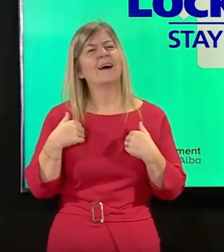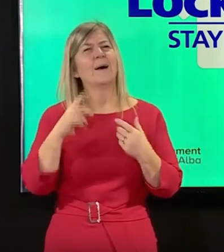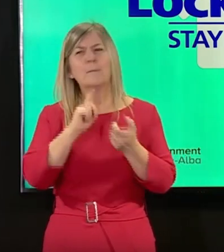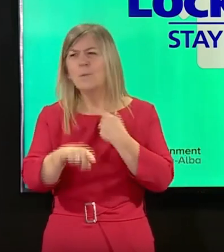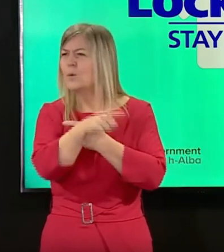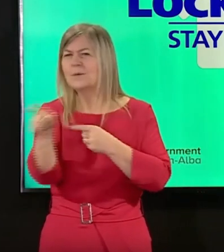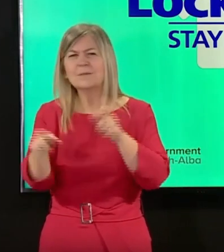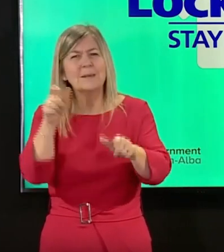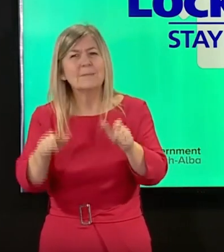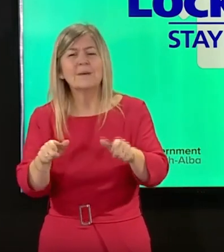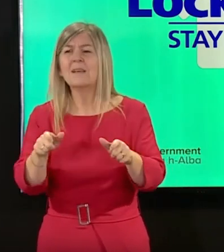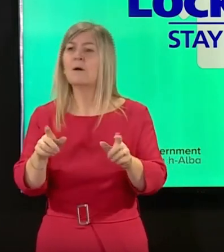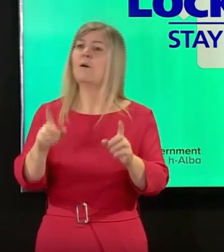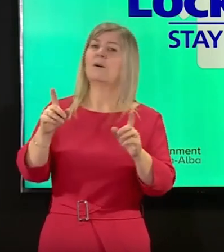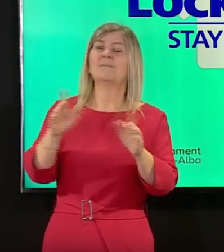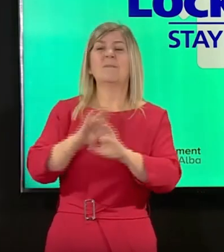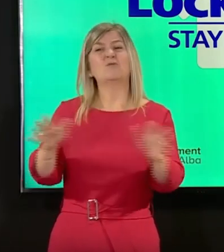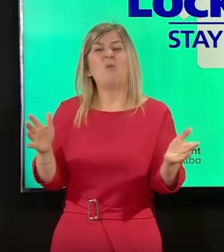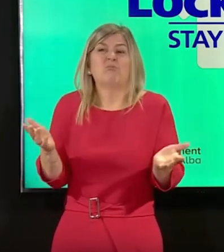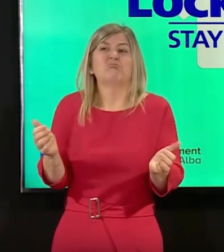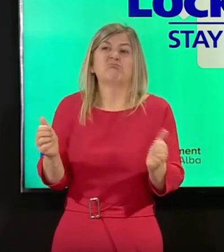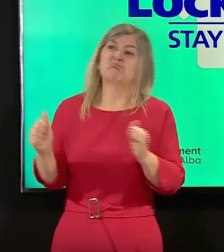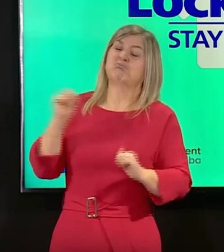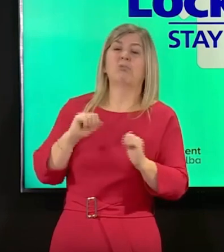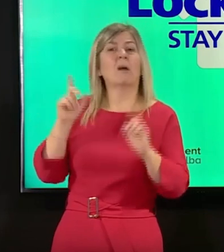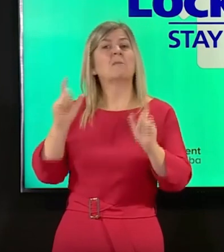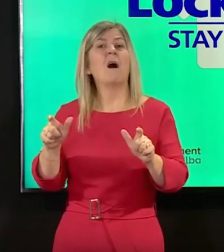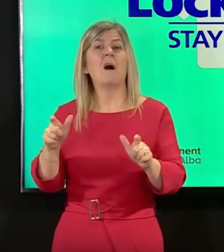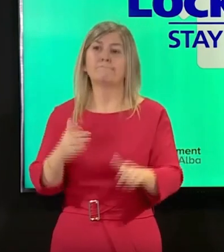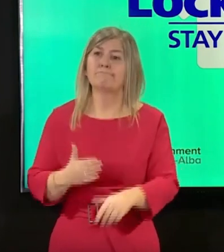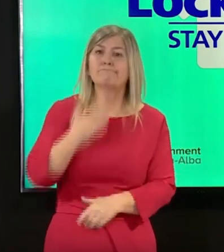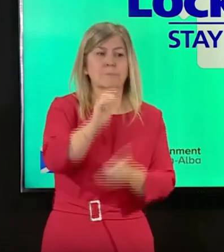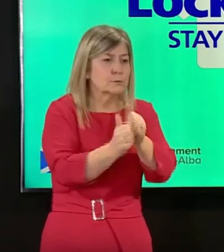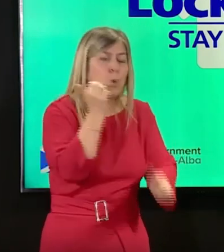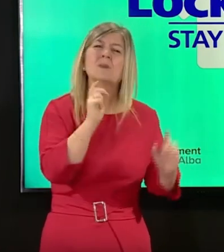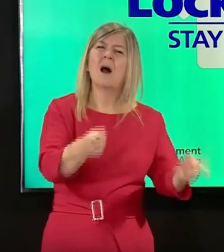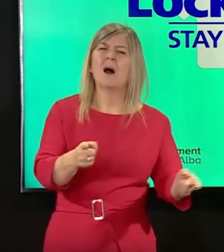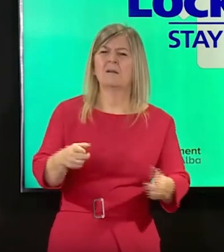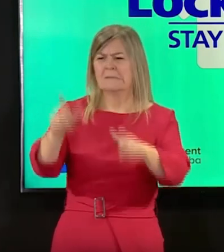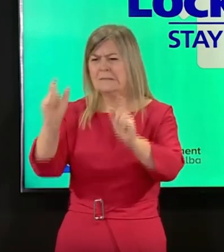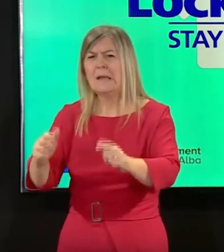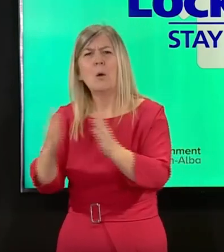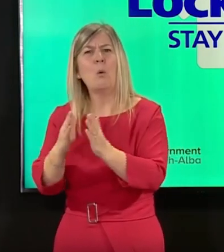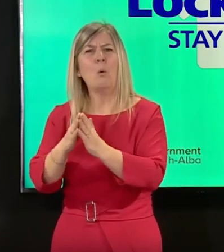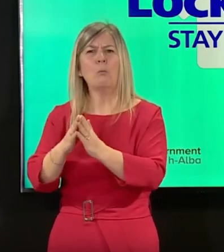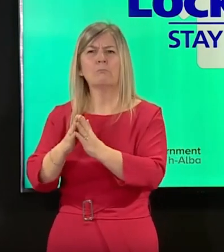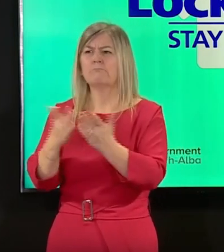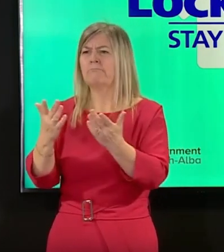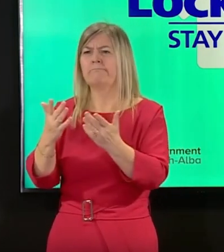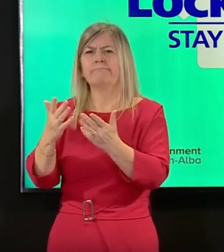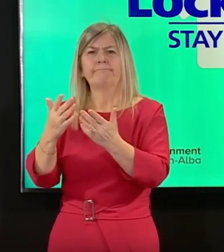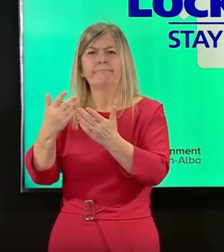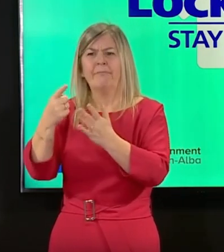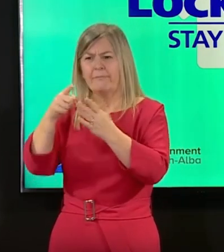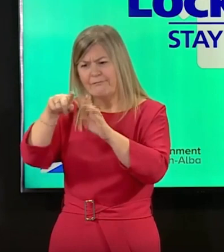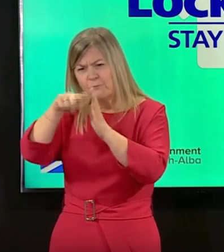of people in the country who don't have the privileges that elite sports people have right now. And therefore, when they see elite sports people breach these